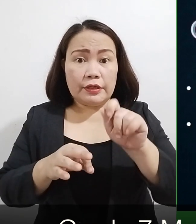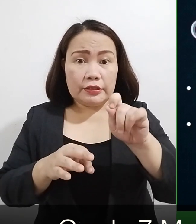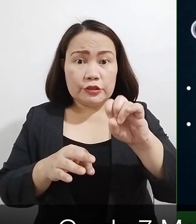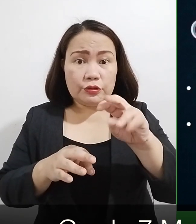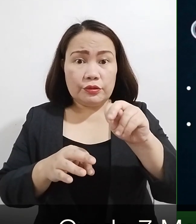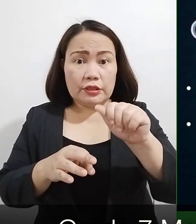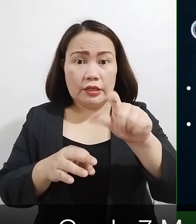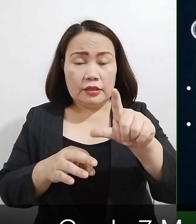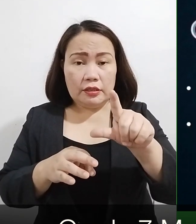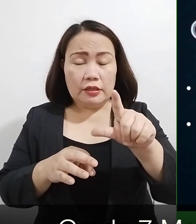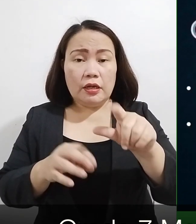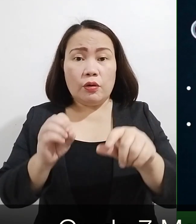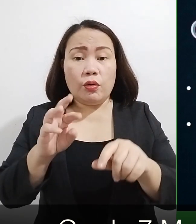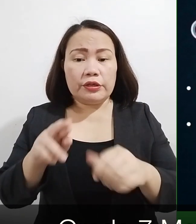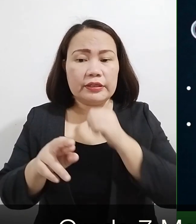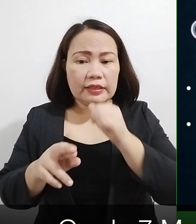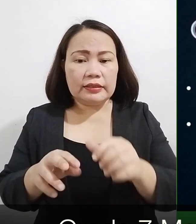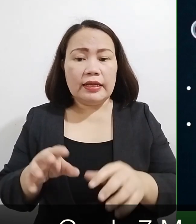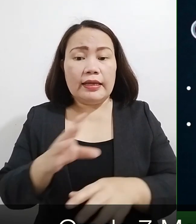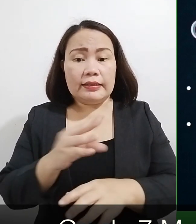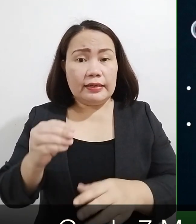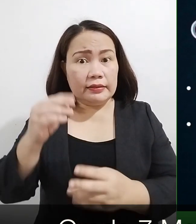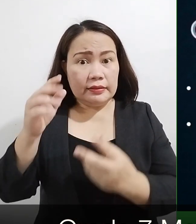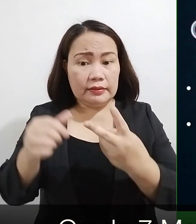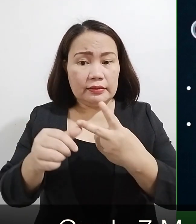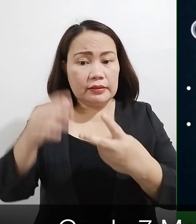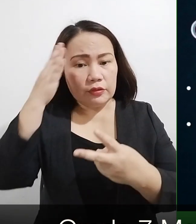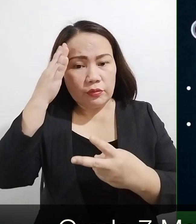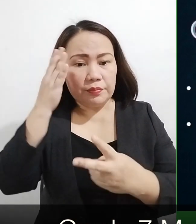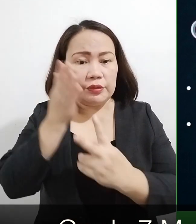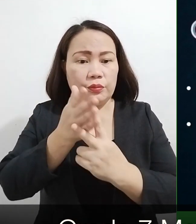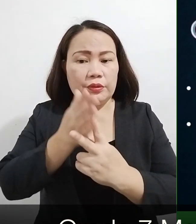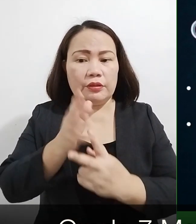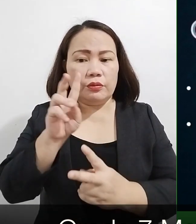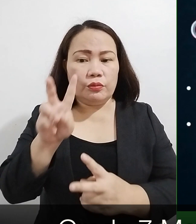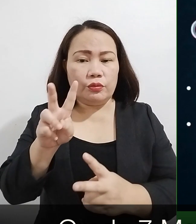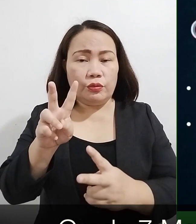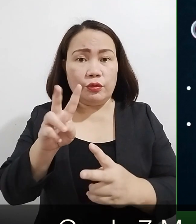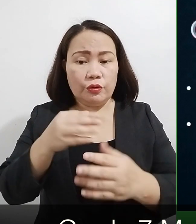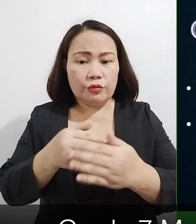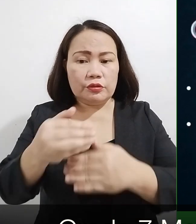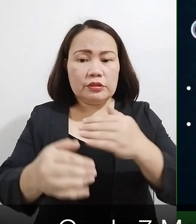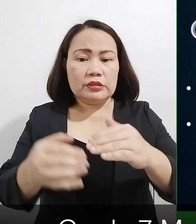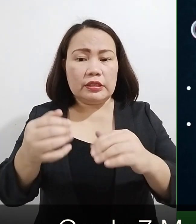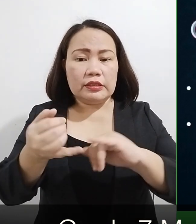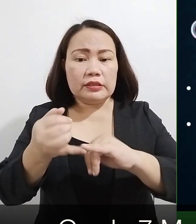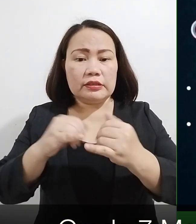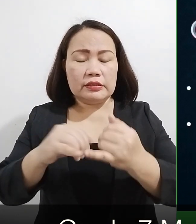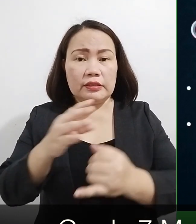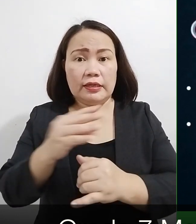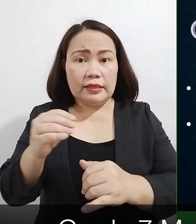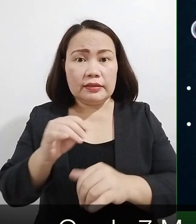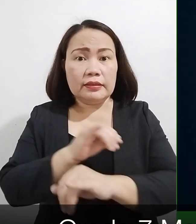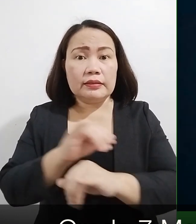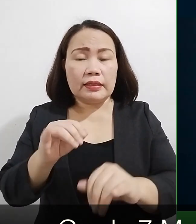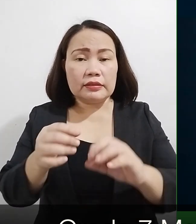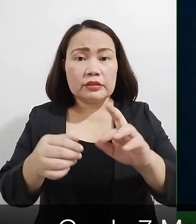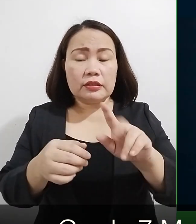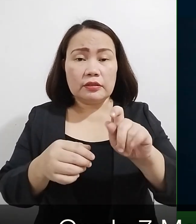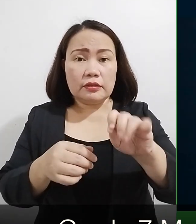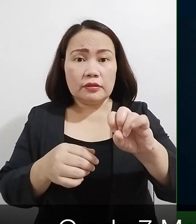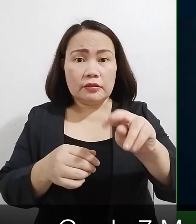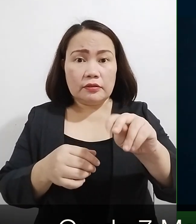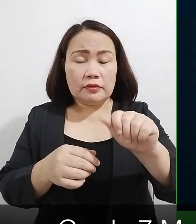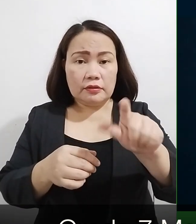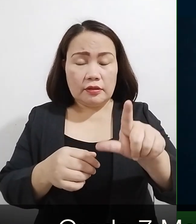will determine between what two consecutive integers an irrational number lies. Okay, so let